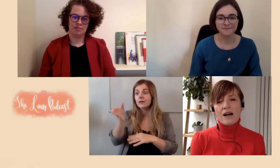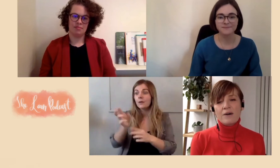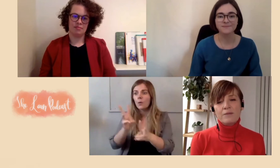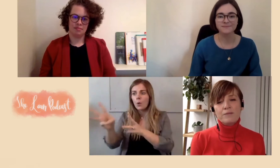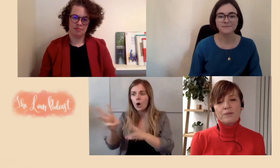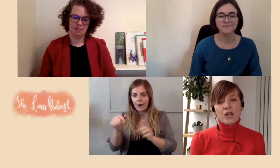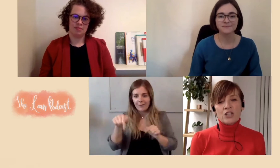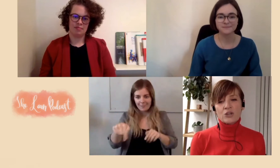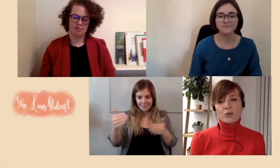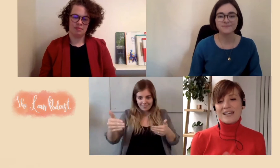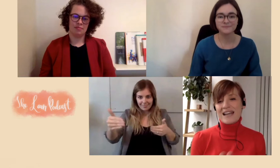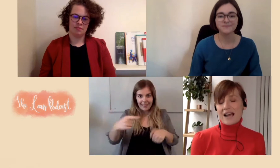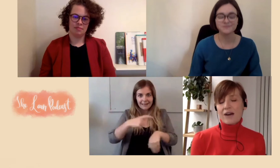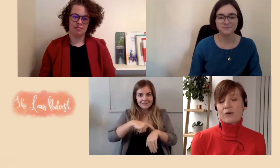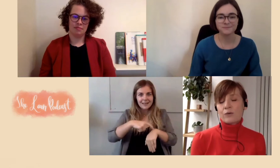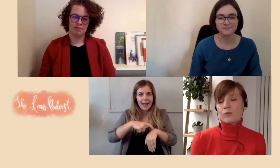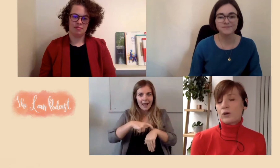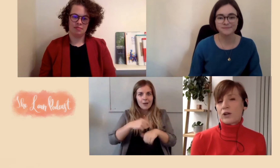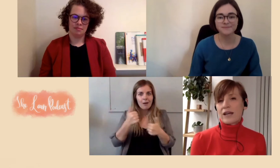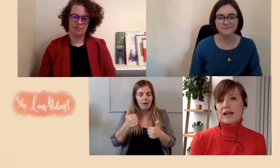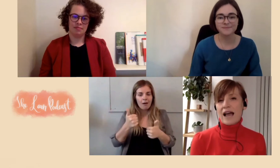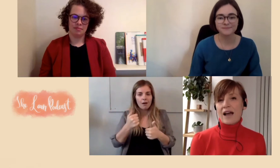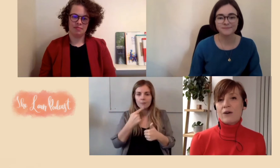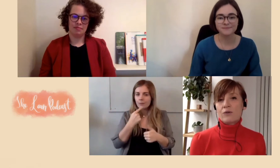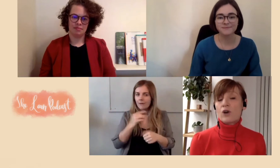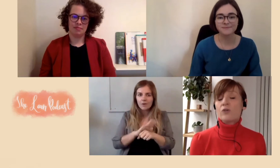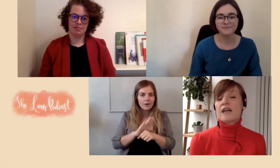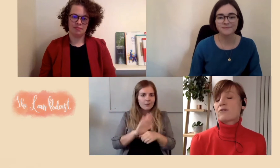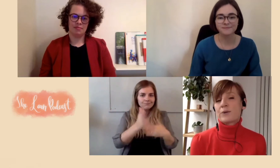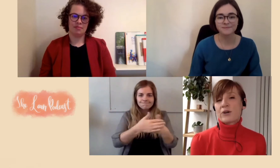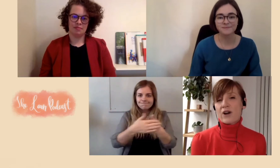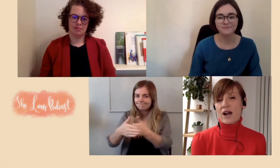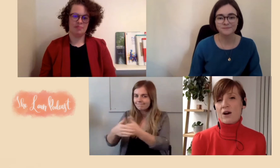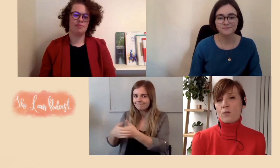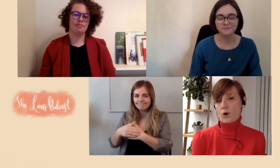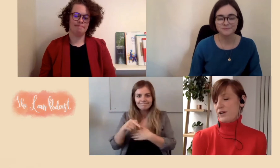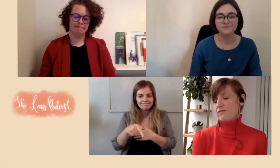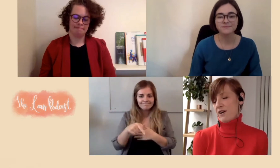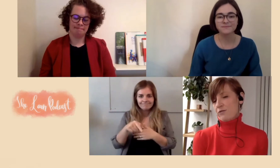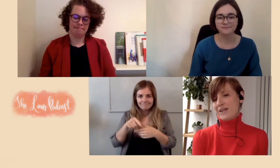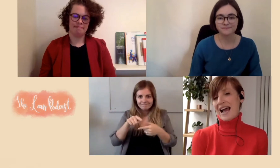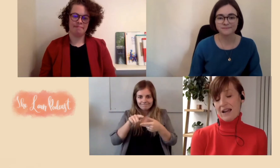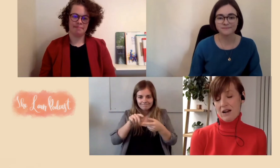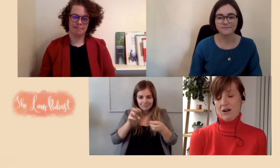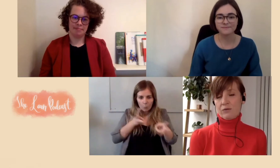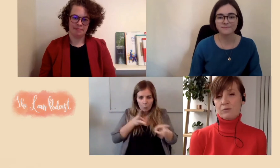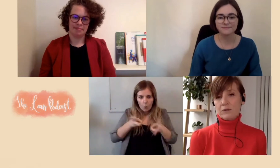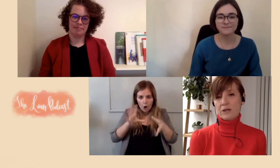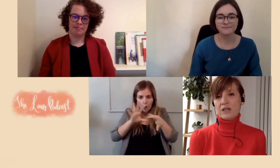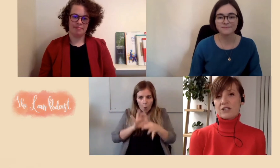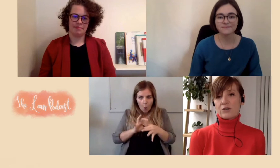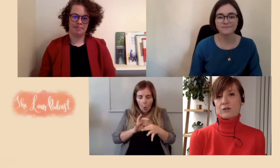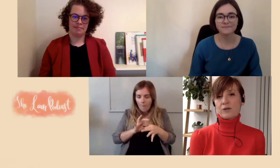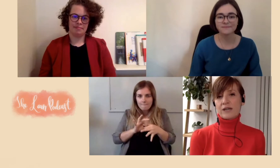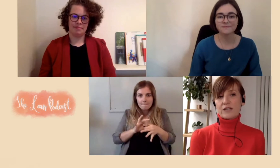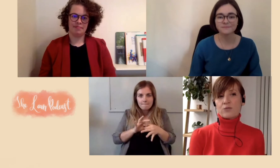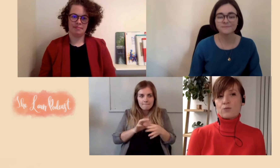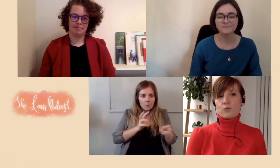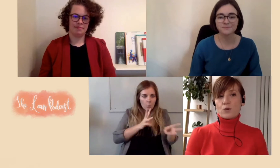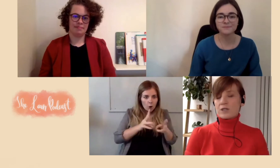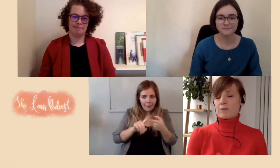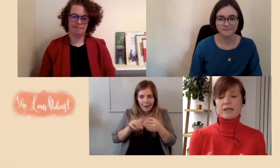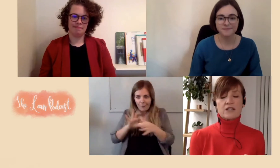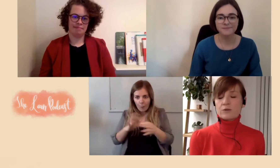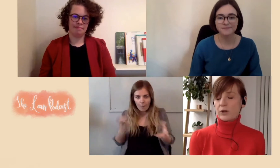work. And of course, with lockdown, that completely changed, and our home became our work, and that's